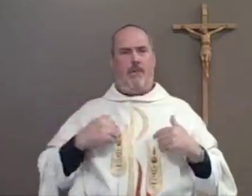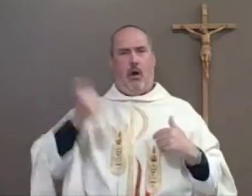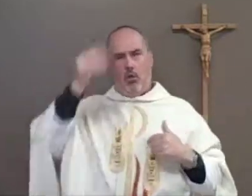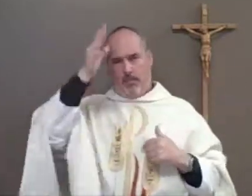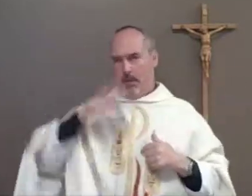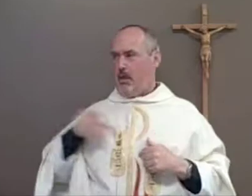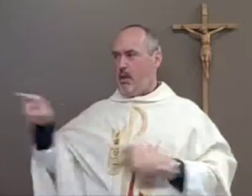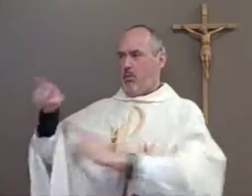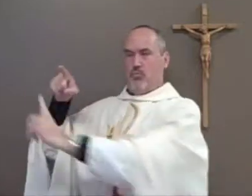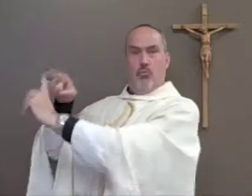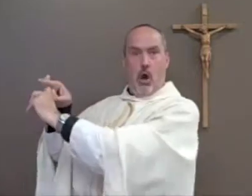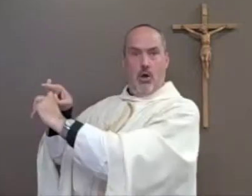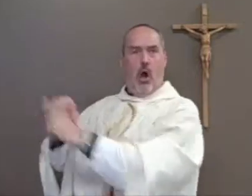him.